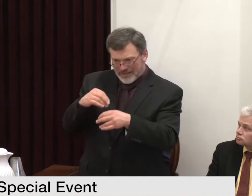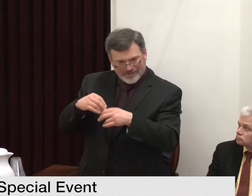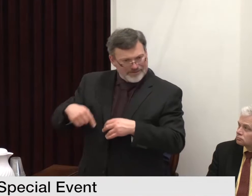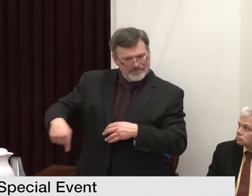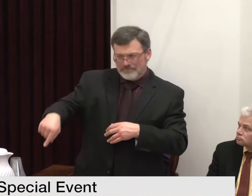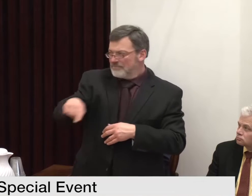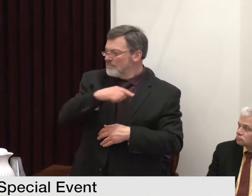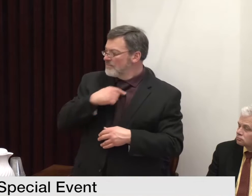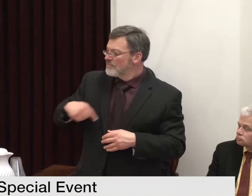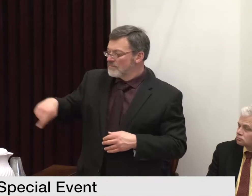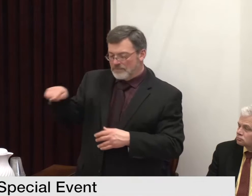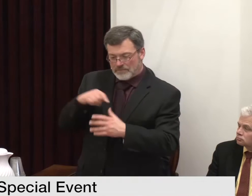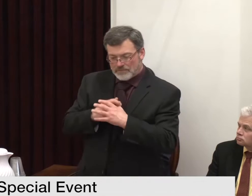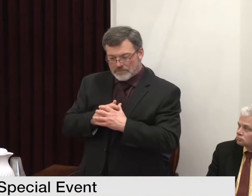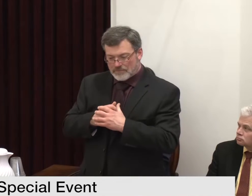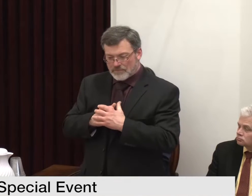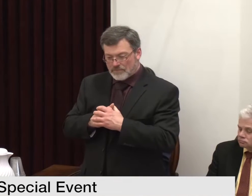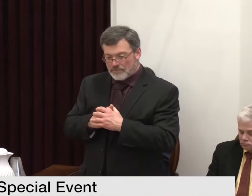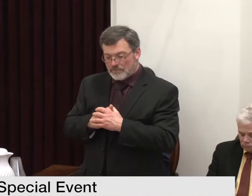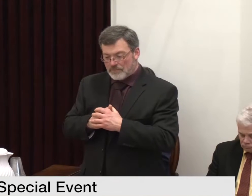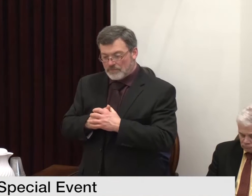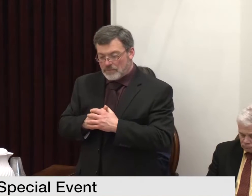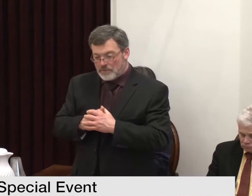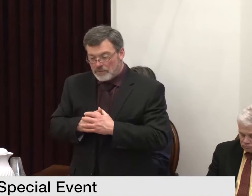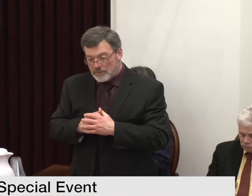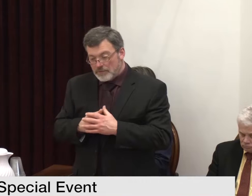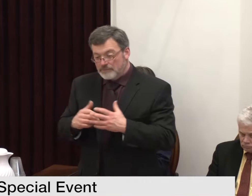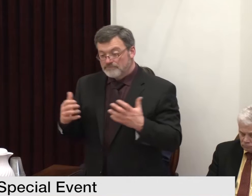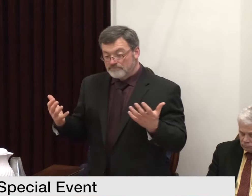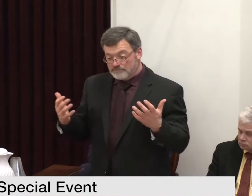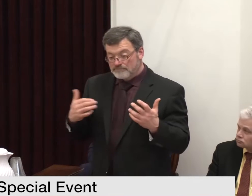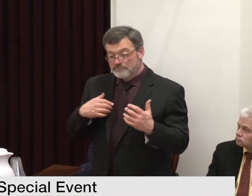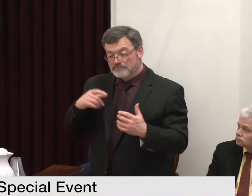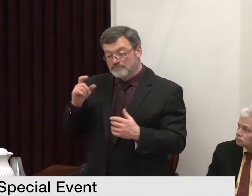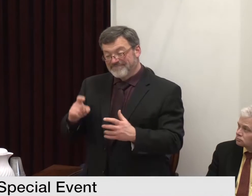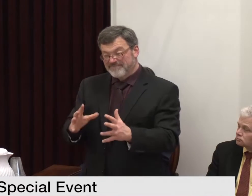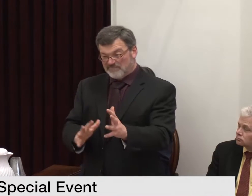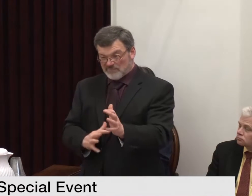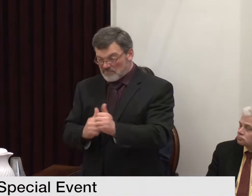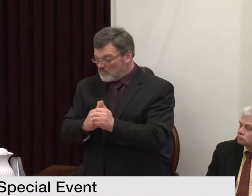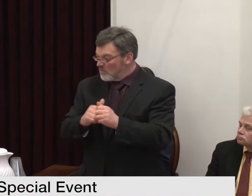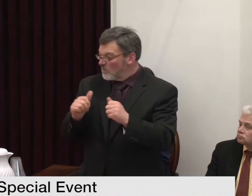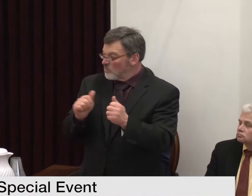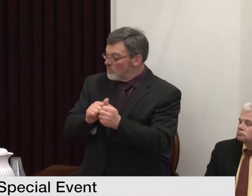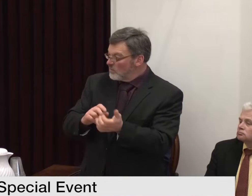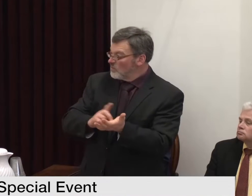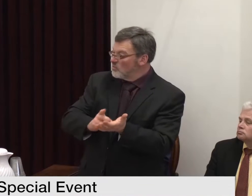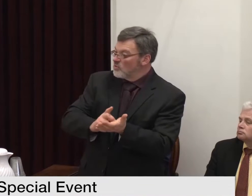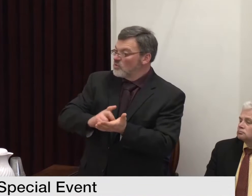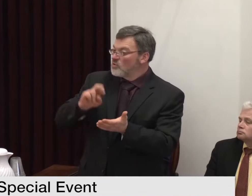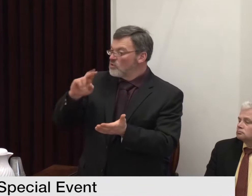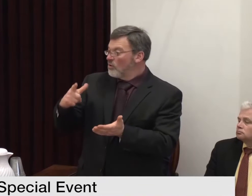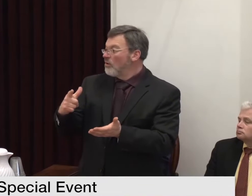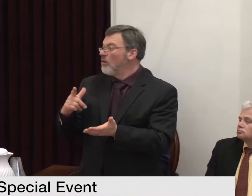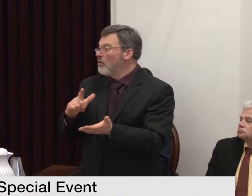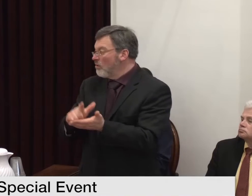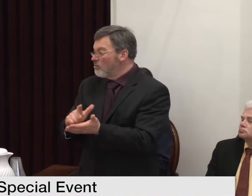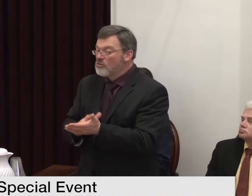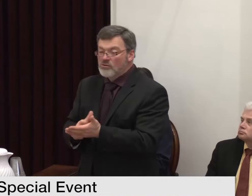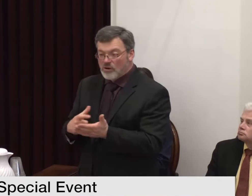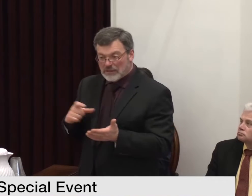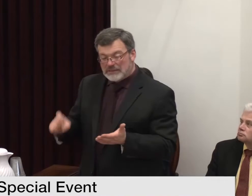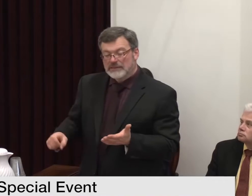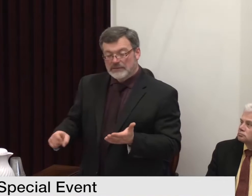I also propose updates to our drug laws to account for the rise in deadlier and more addictive